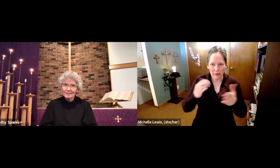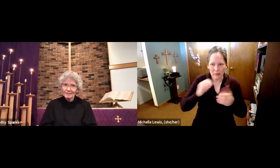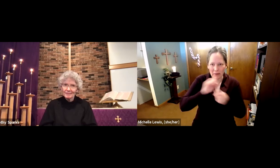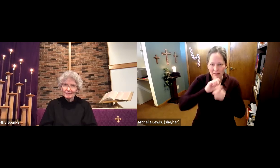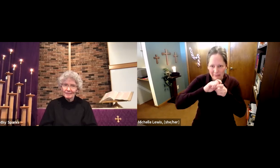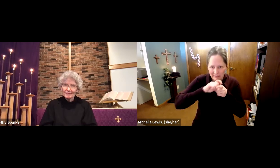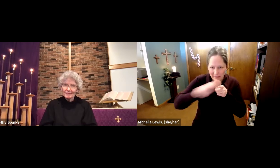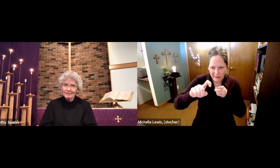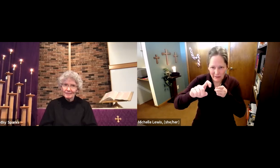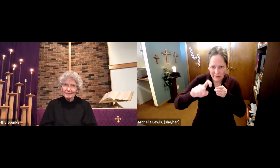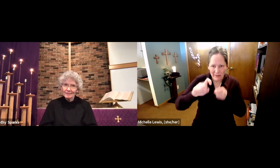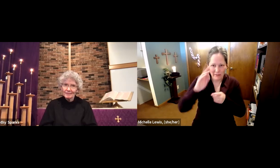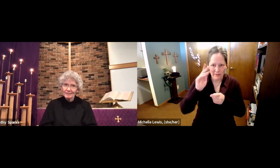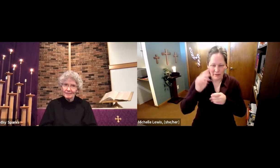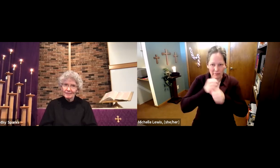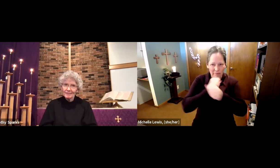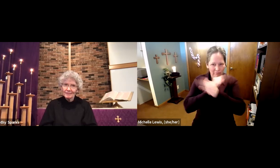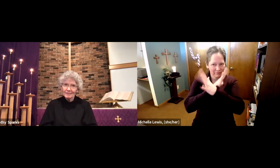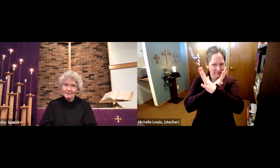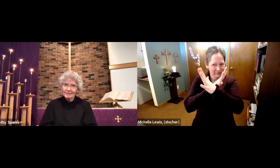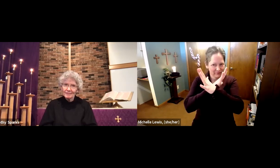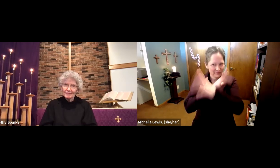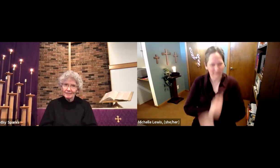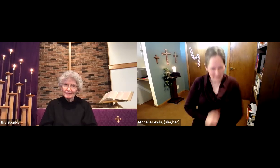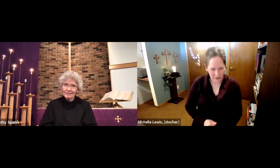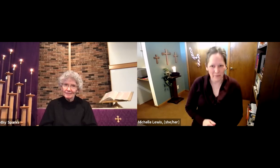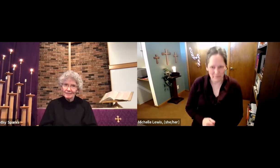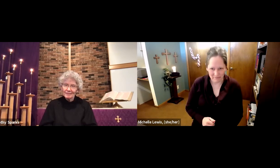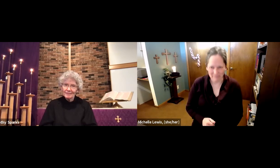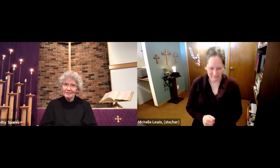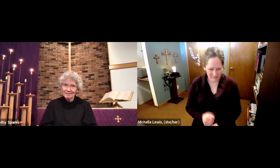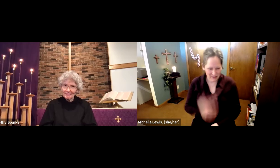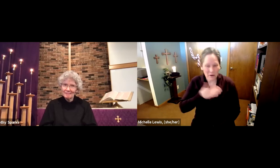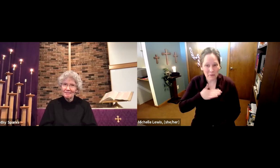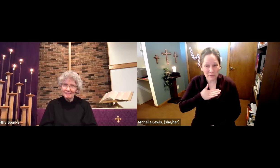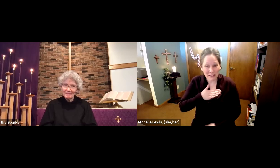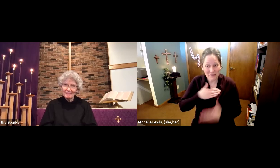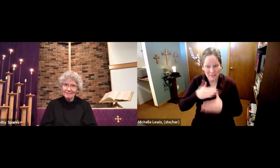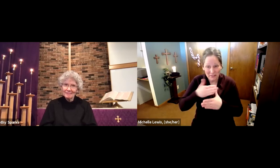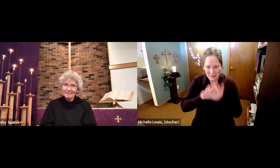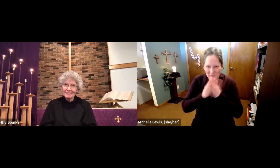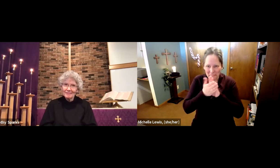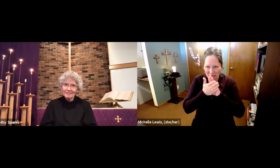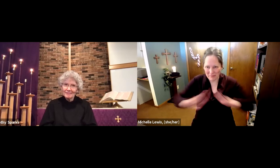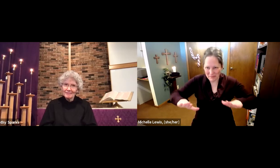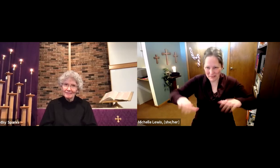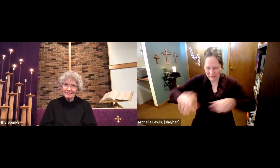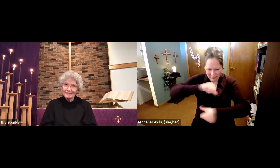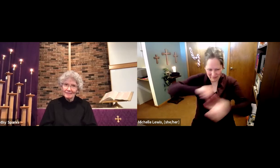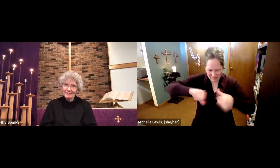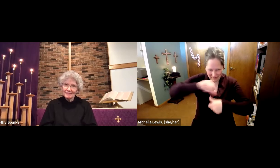or sending them an email or calling them on the video phone. So